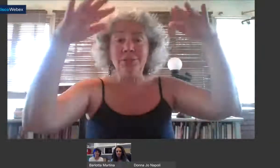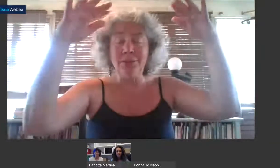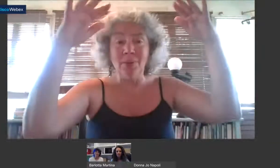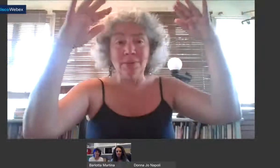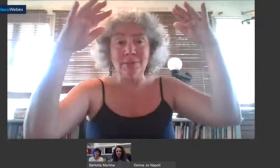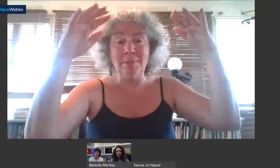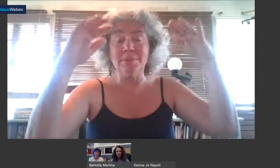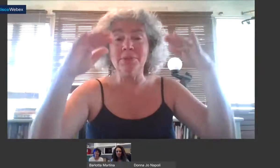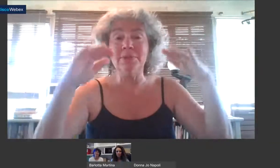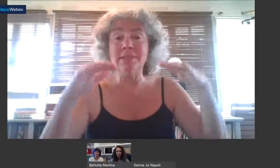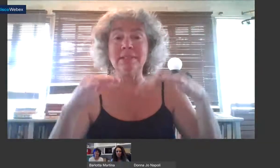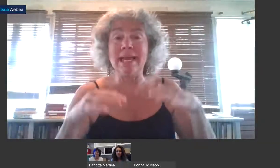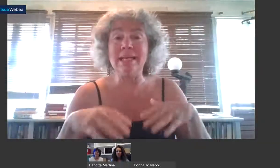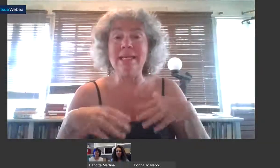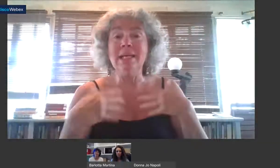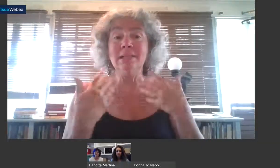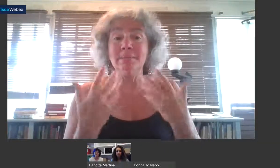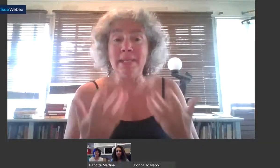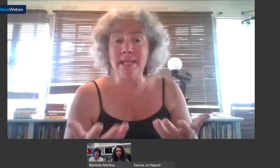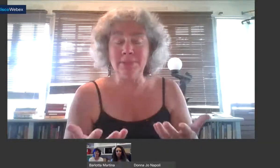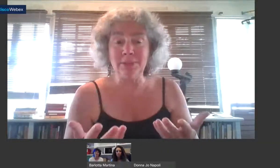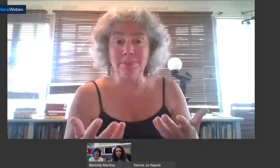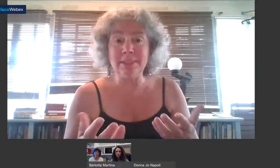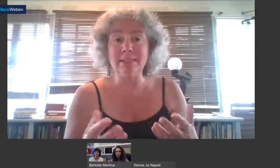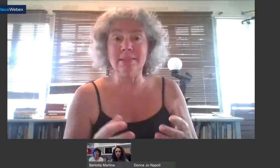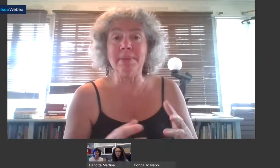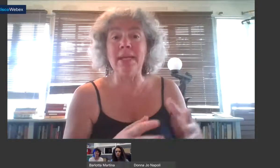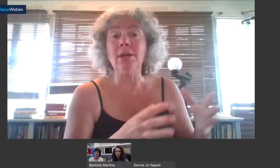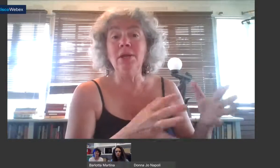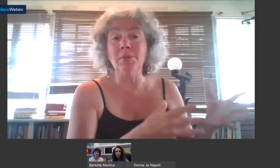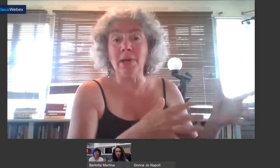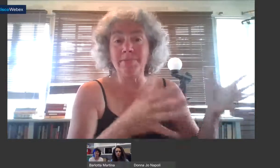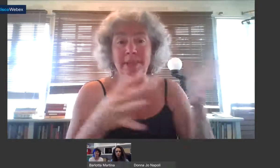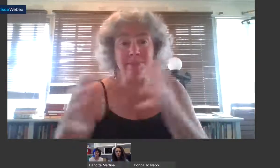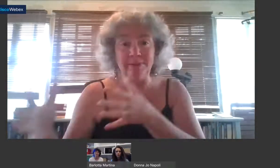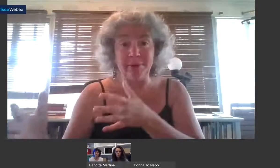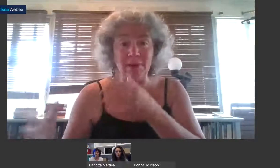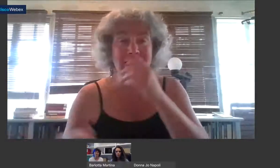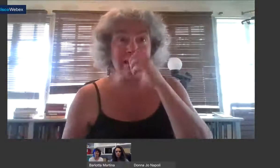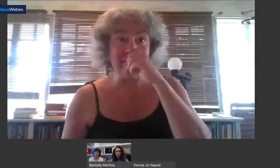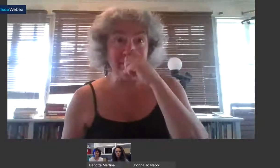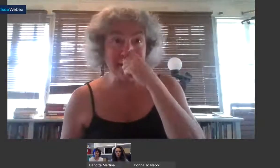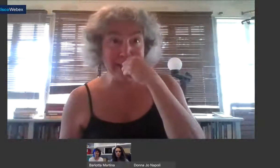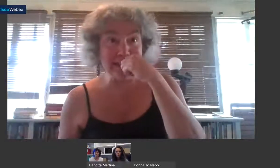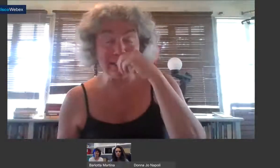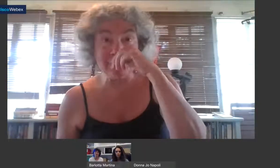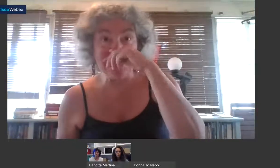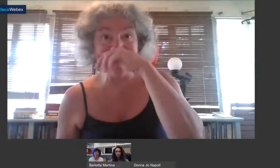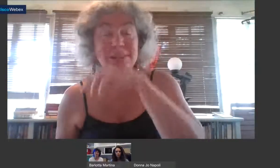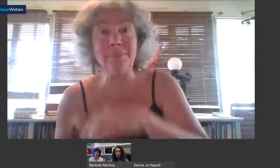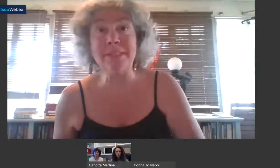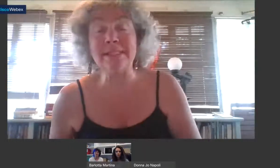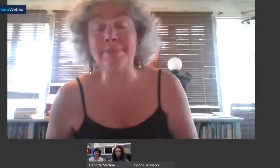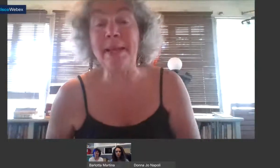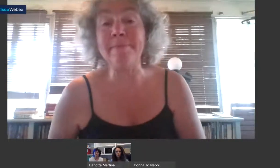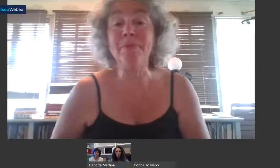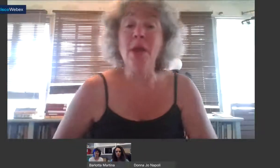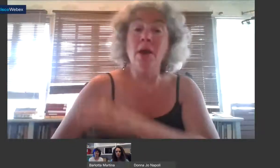your oldest members of society to be able to participate. You want people of all kinds of abilities to be able to participate. Okay,